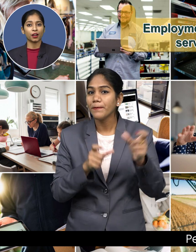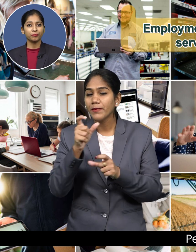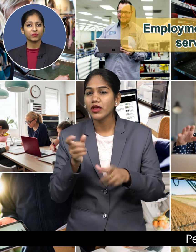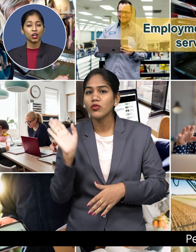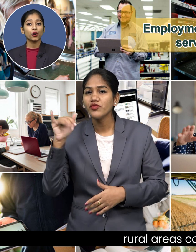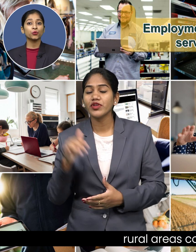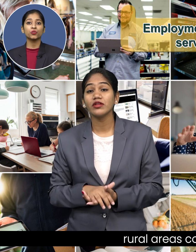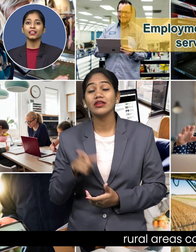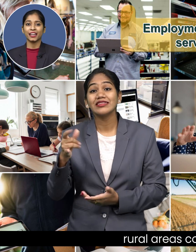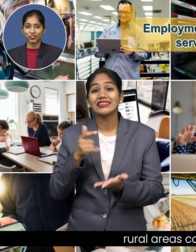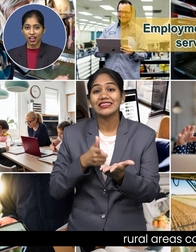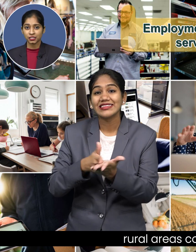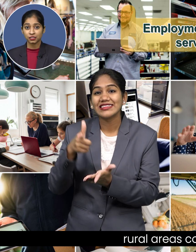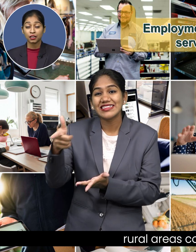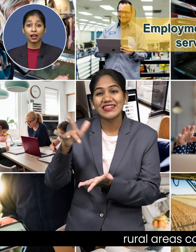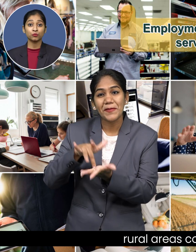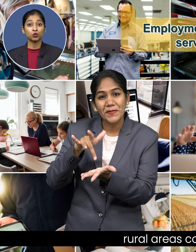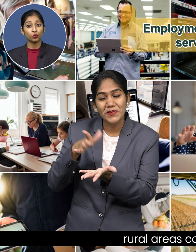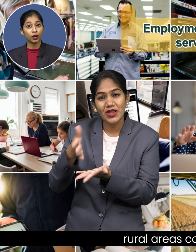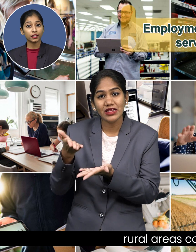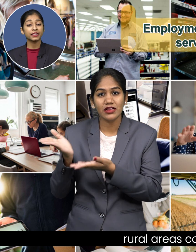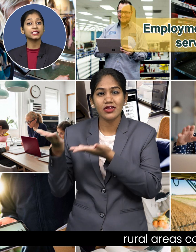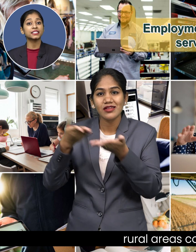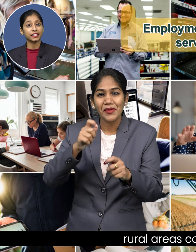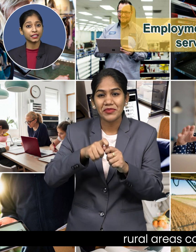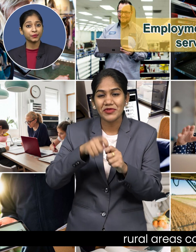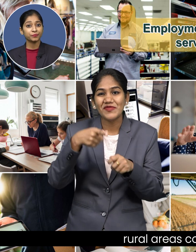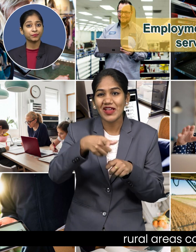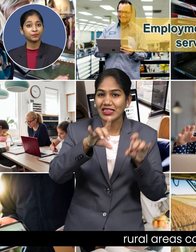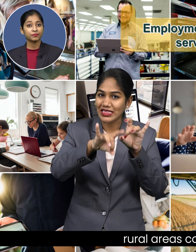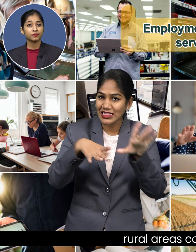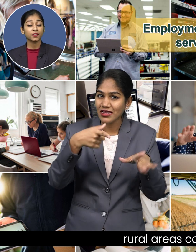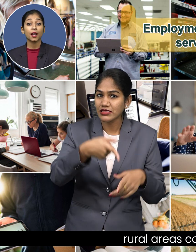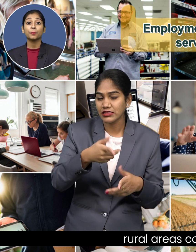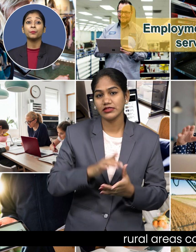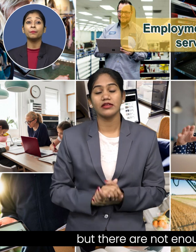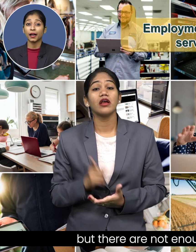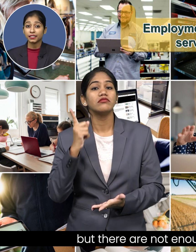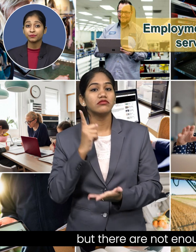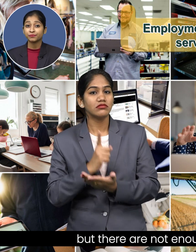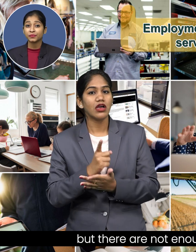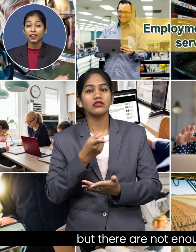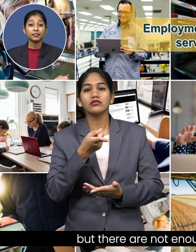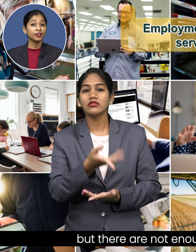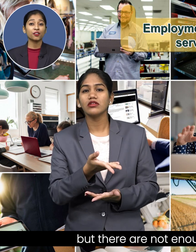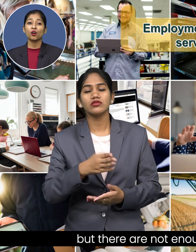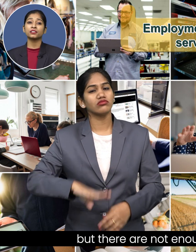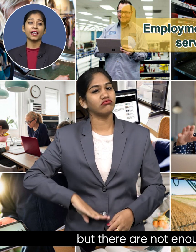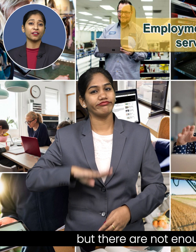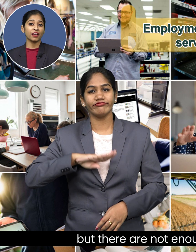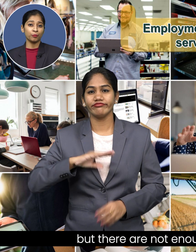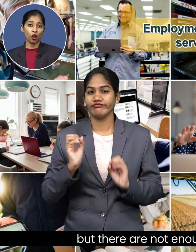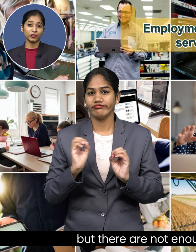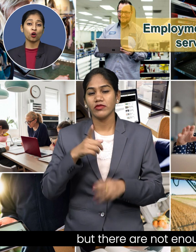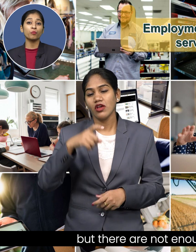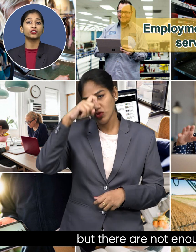People from rural areas come to work in the city, but there are not